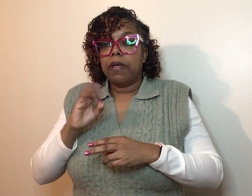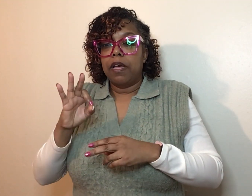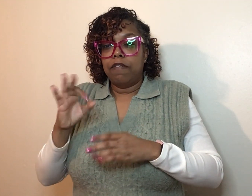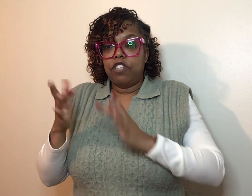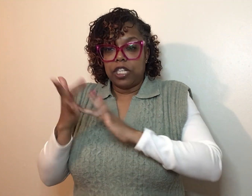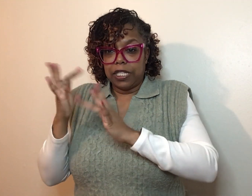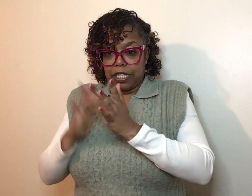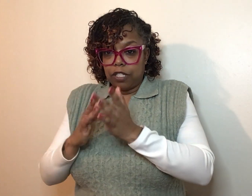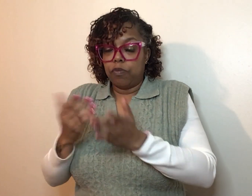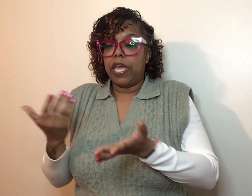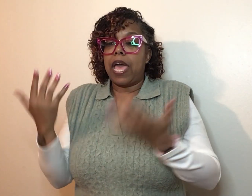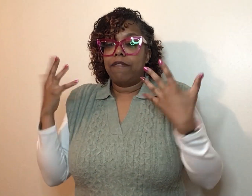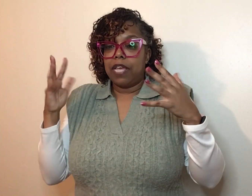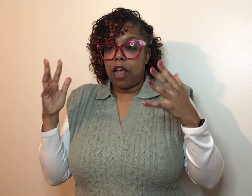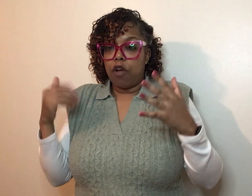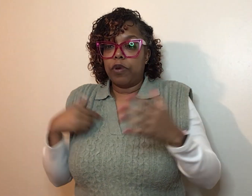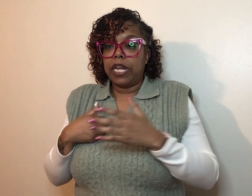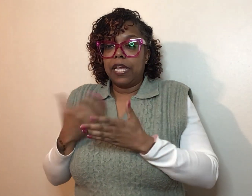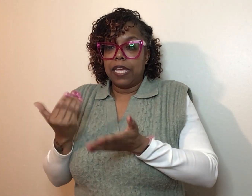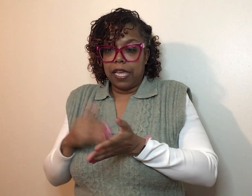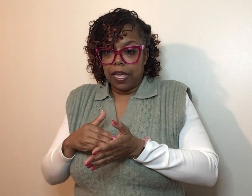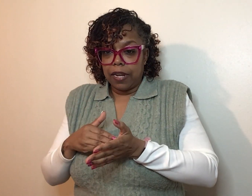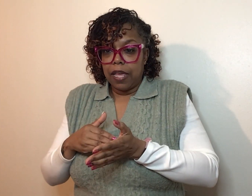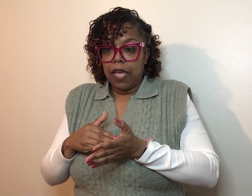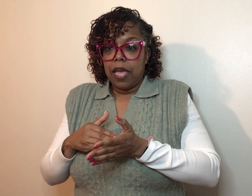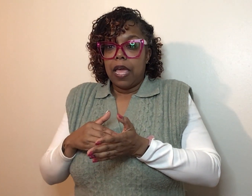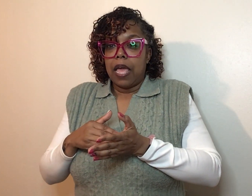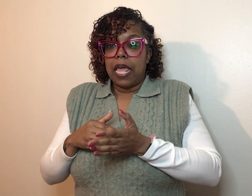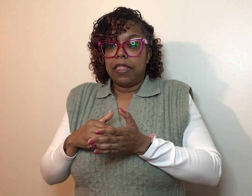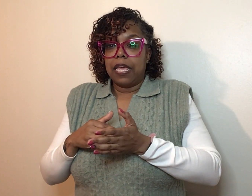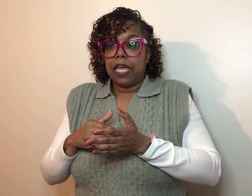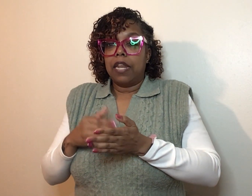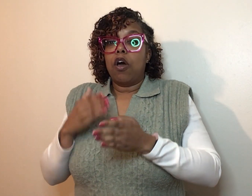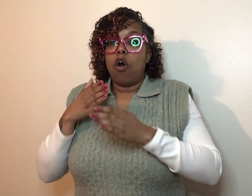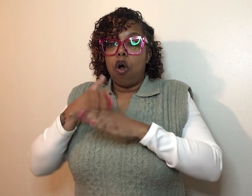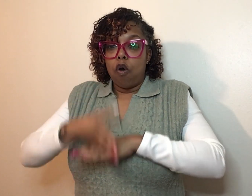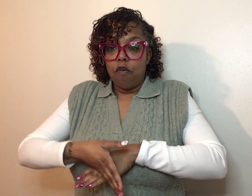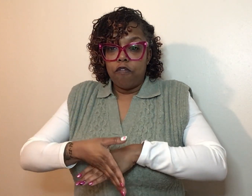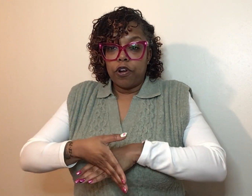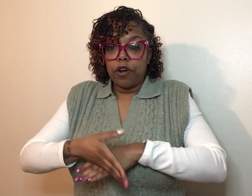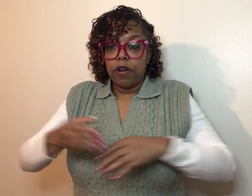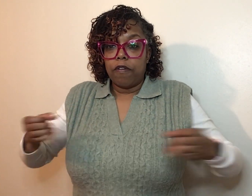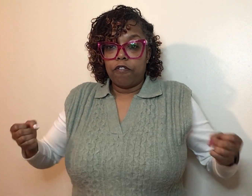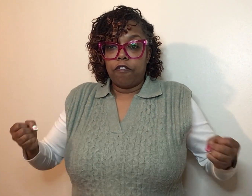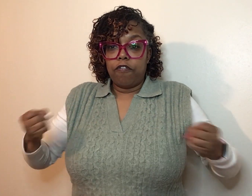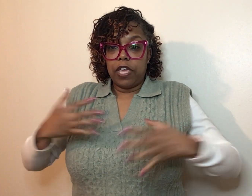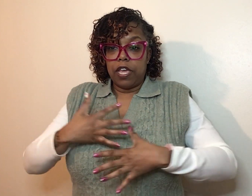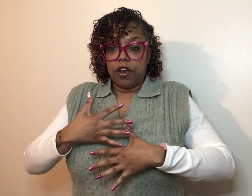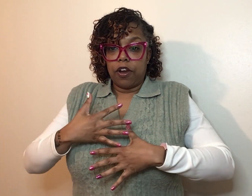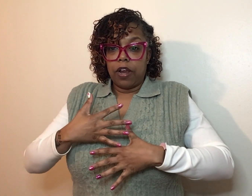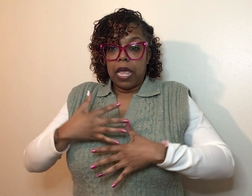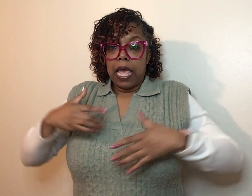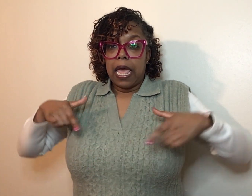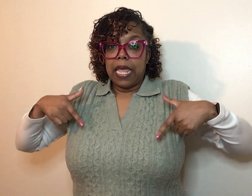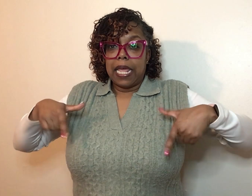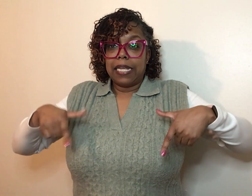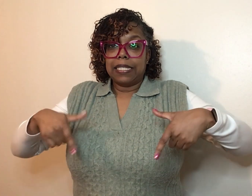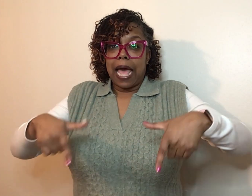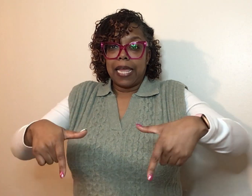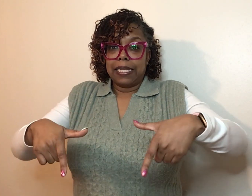of Jesus. We have that already again. And then over fear and